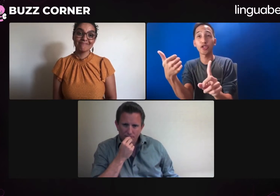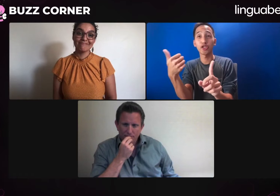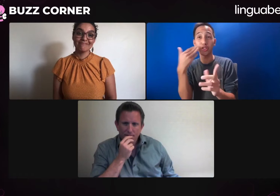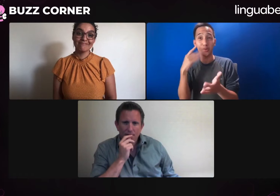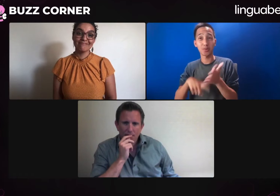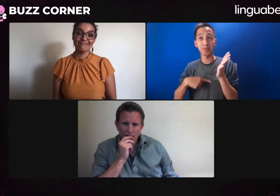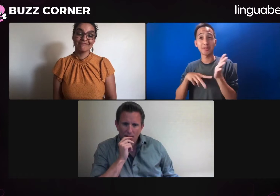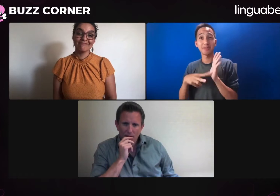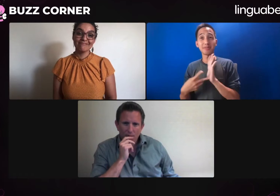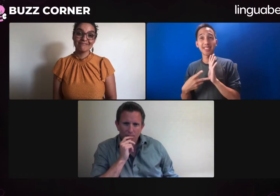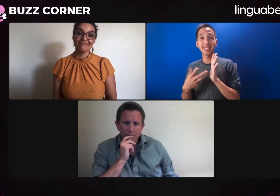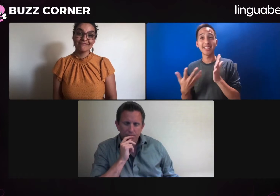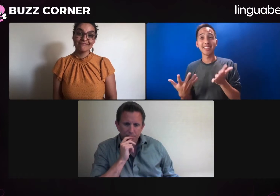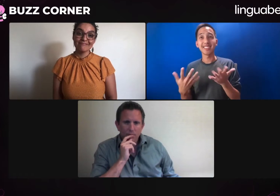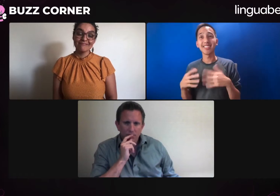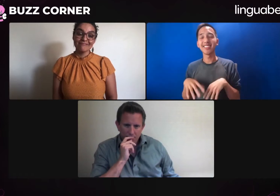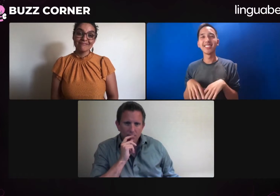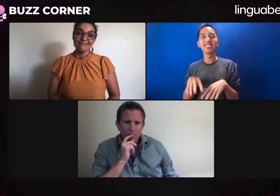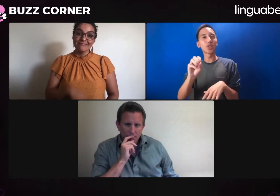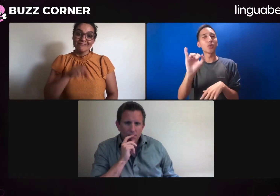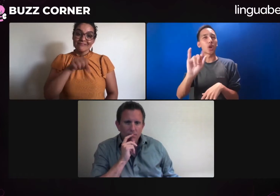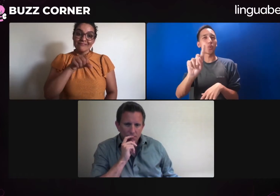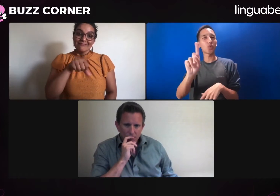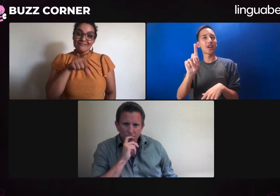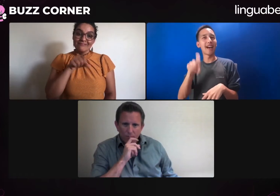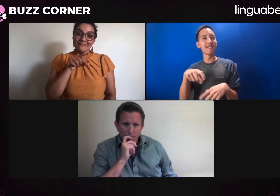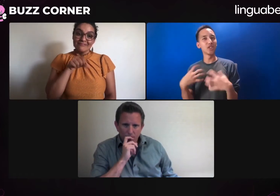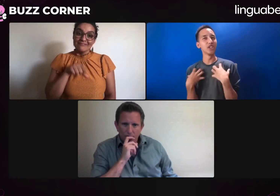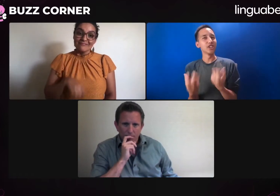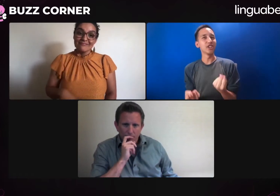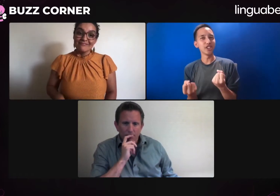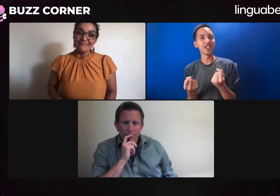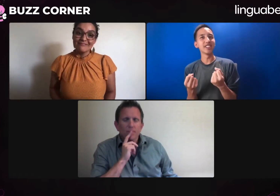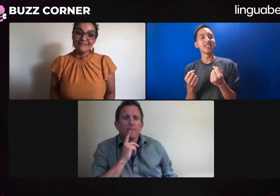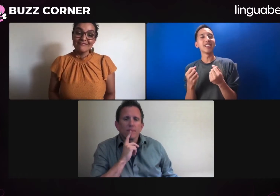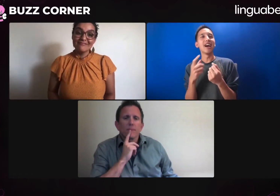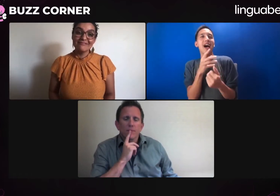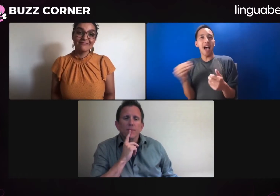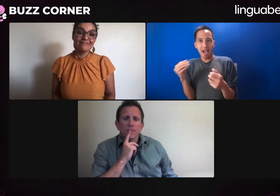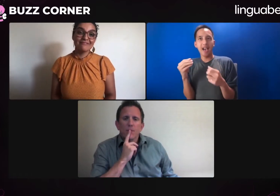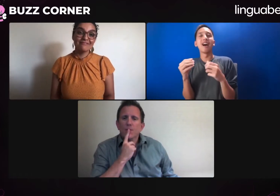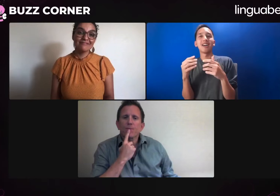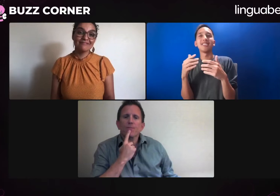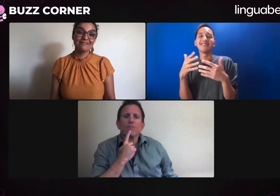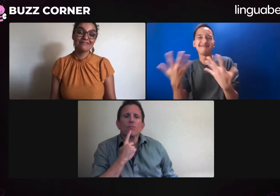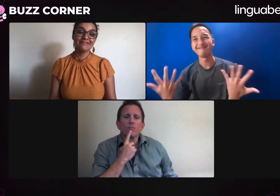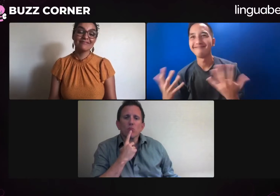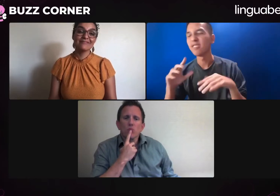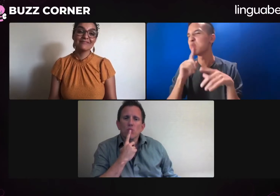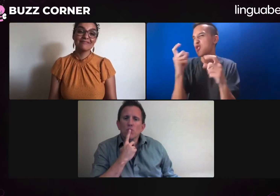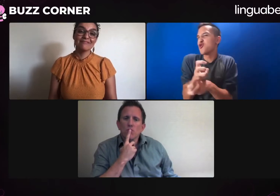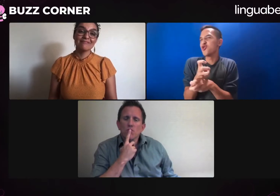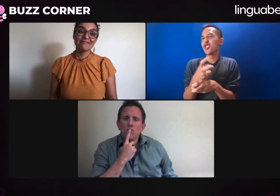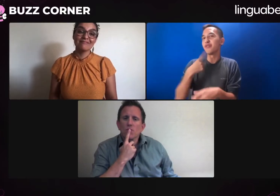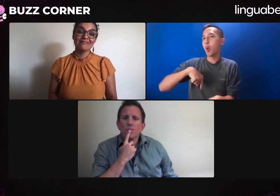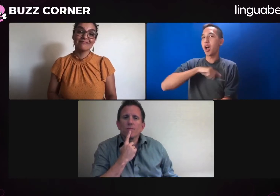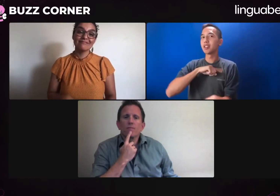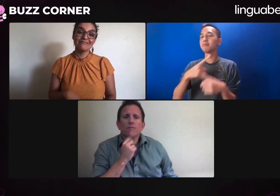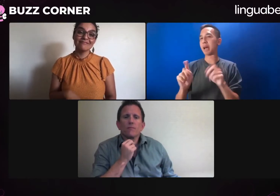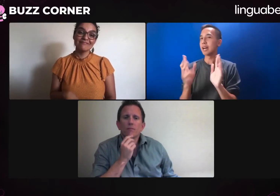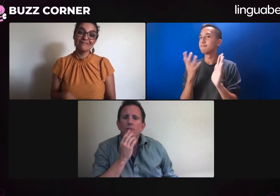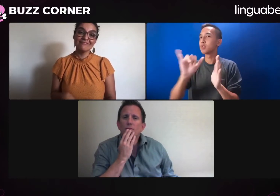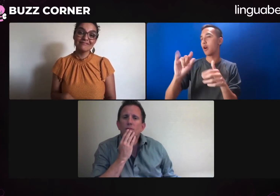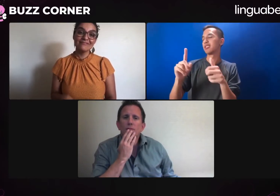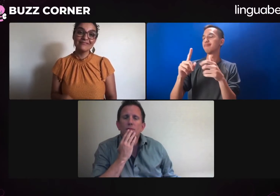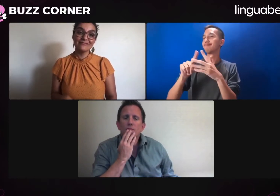people and just perpetuate more and more trauma on others. You know what I mean? So I think that's where I have to have the courage, and